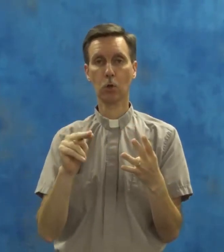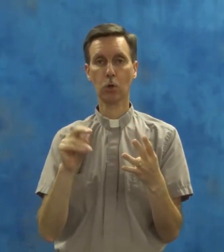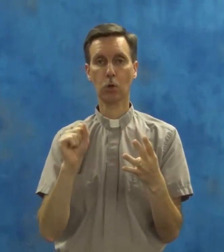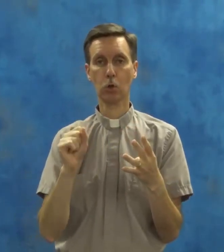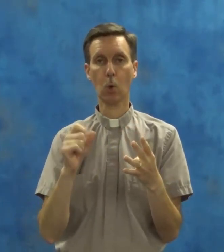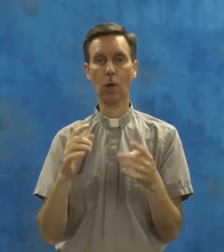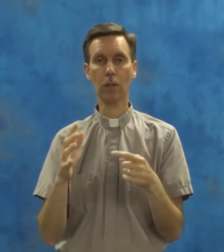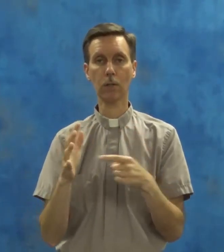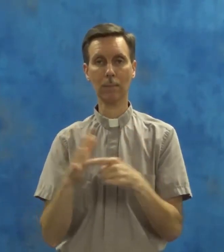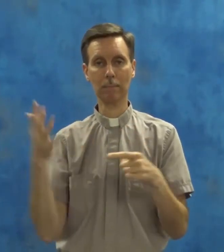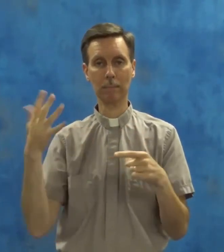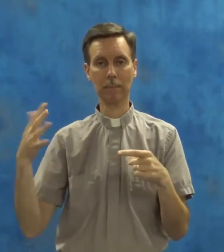thorns,